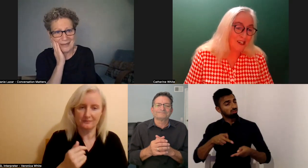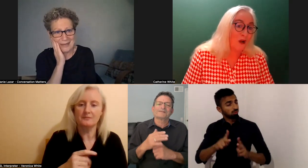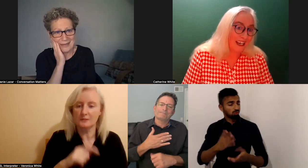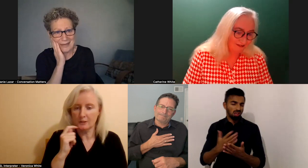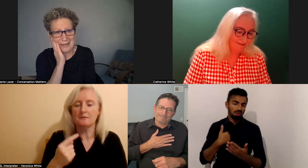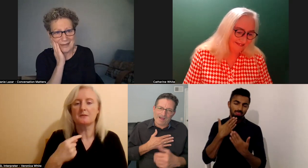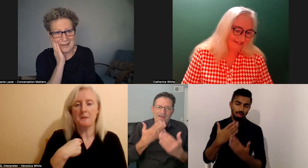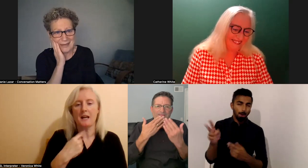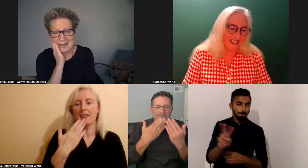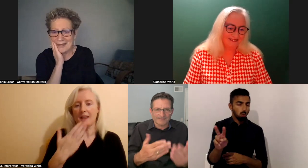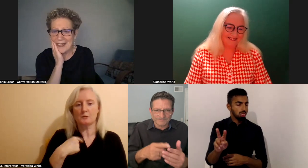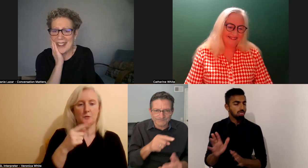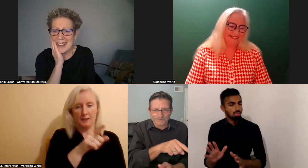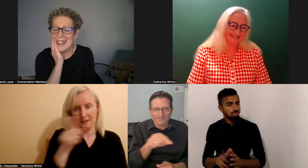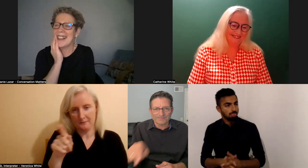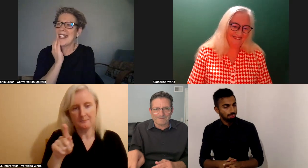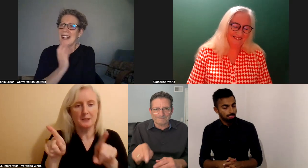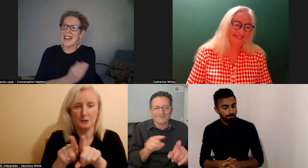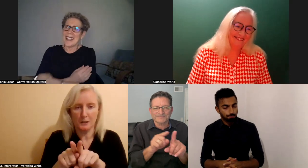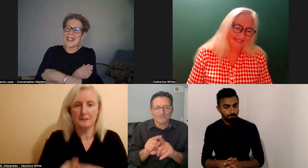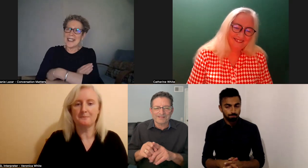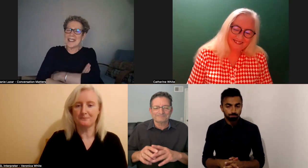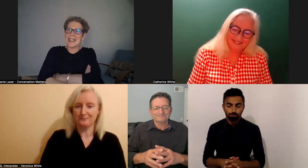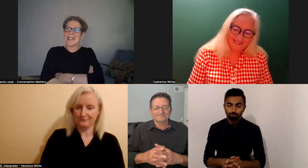them as well. Yeah.